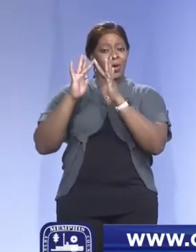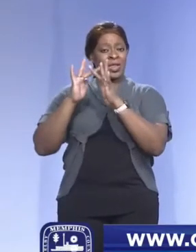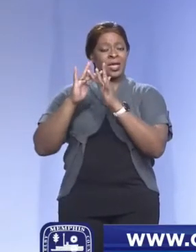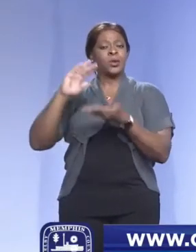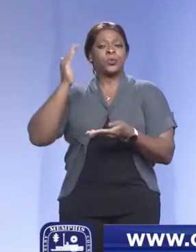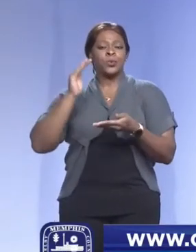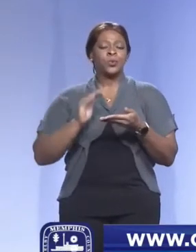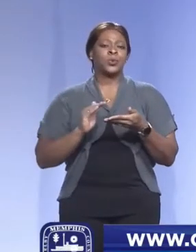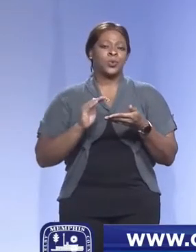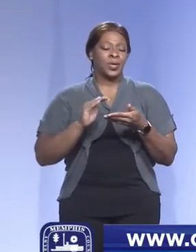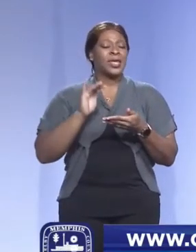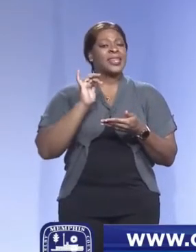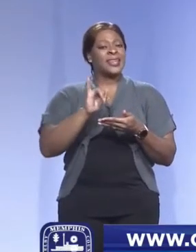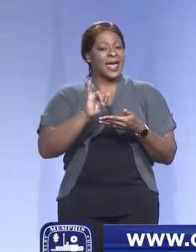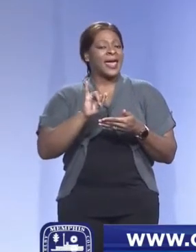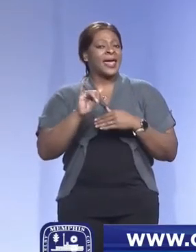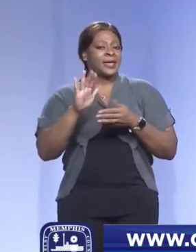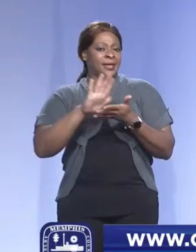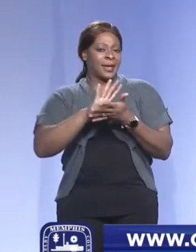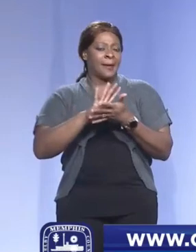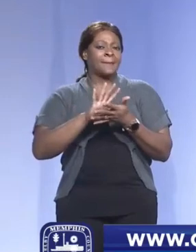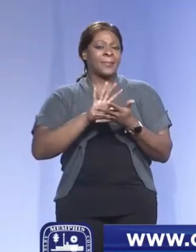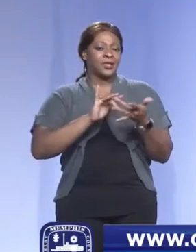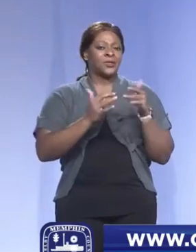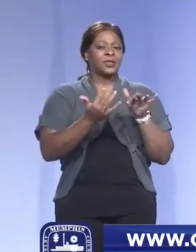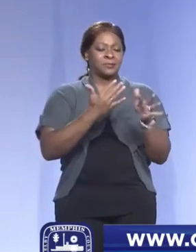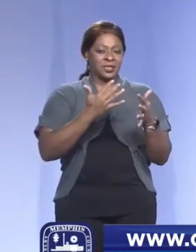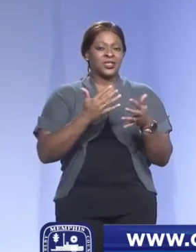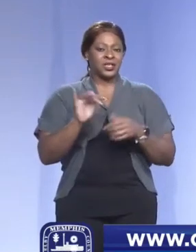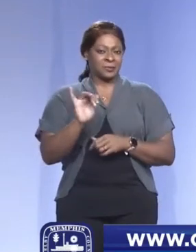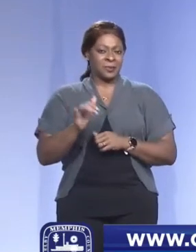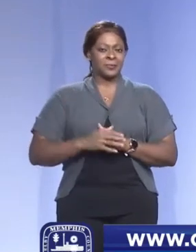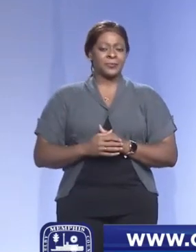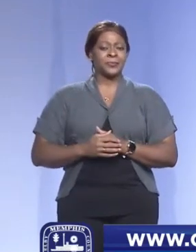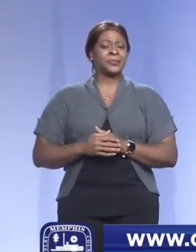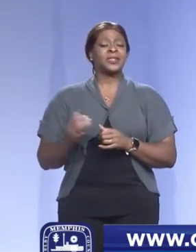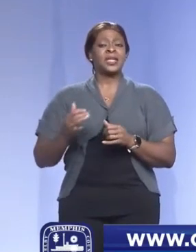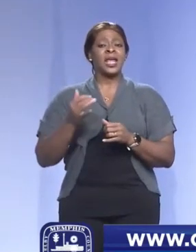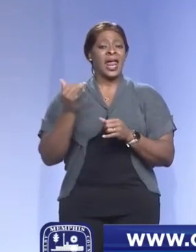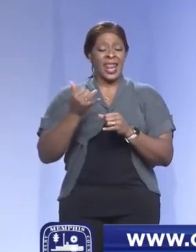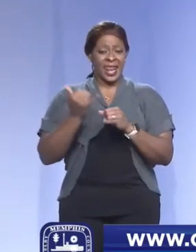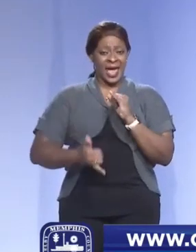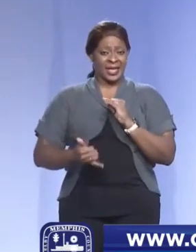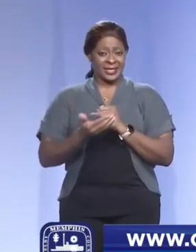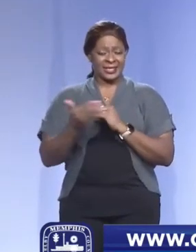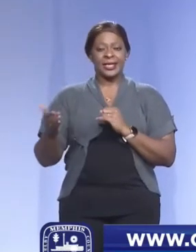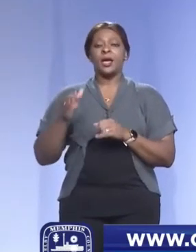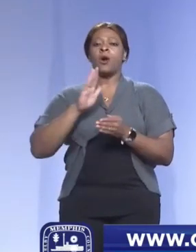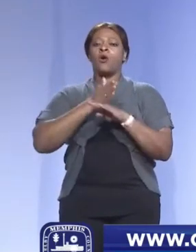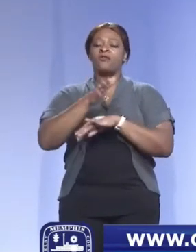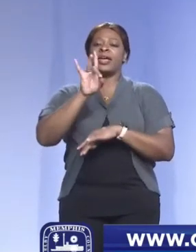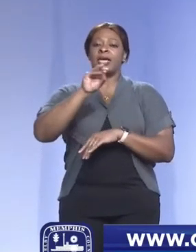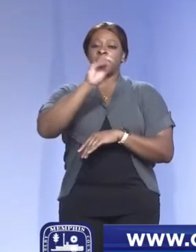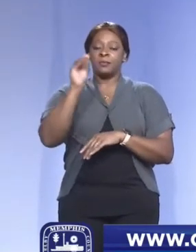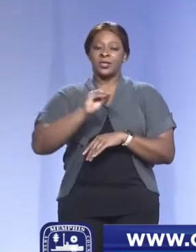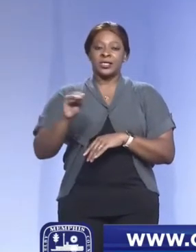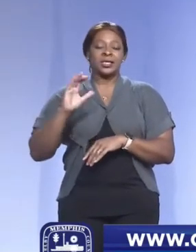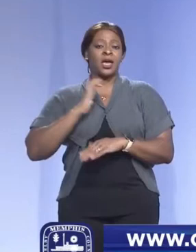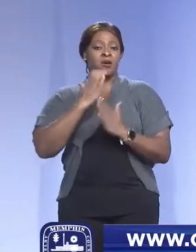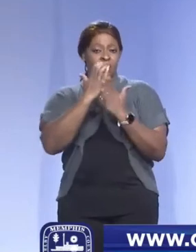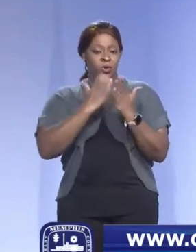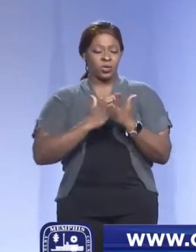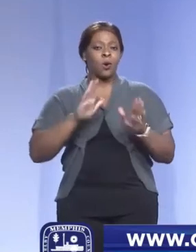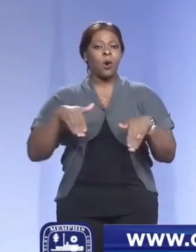campus density this fall semester. As of last count, over 80% of our courses will